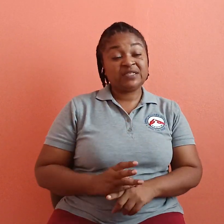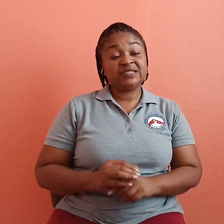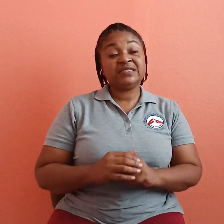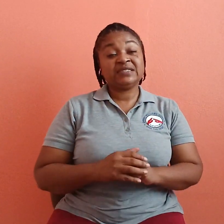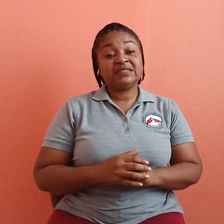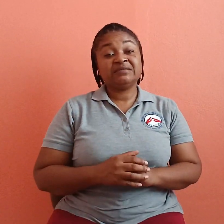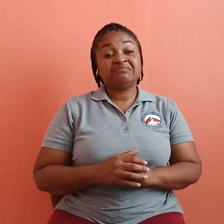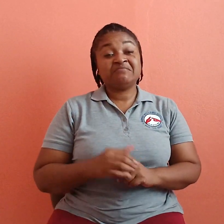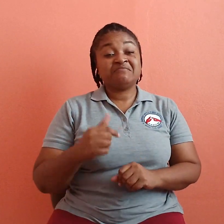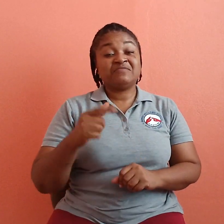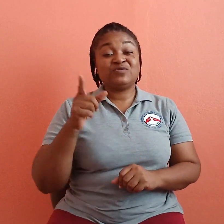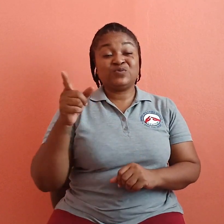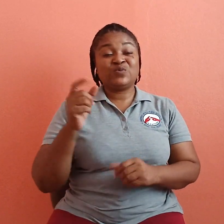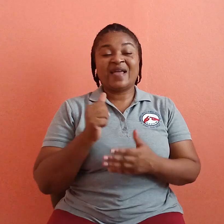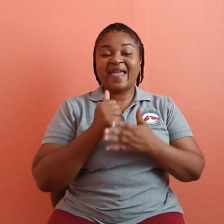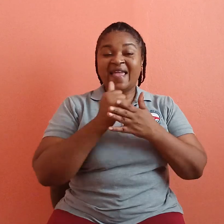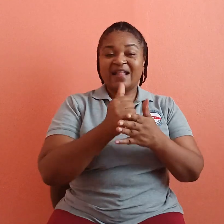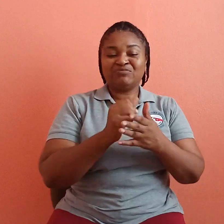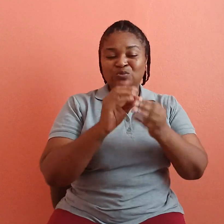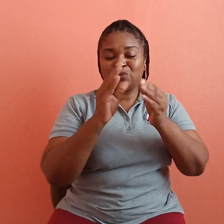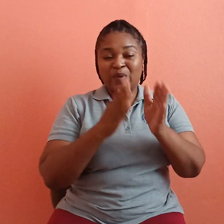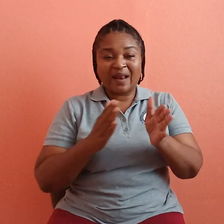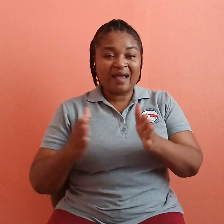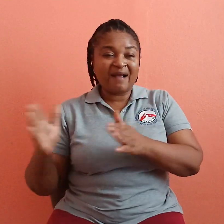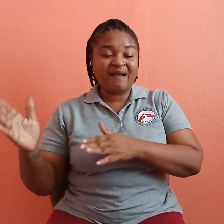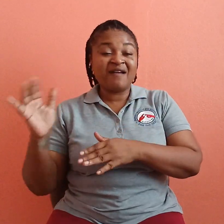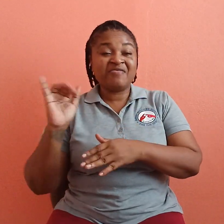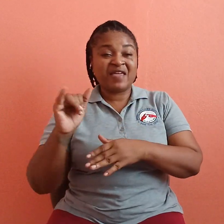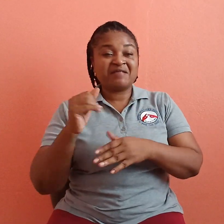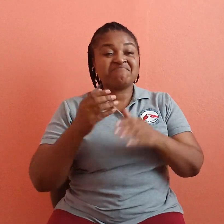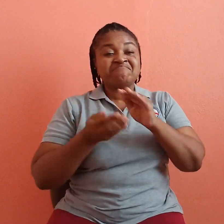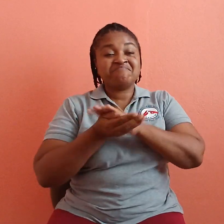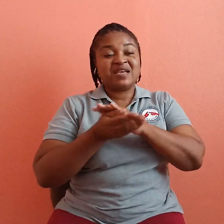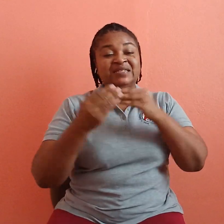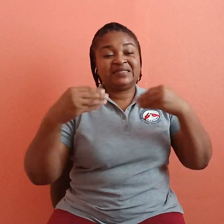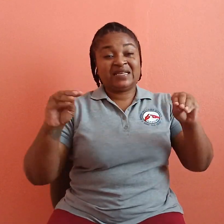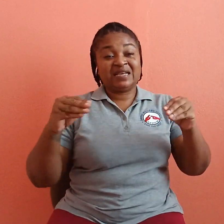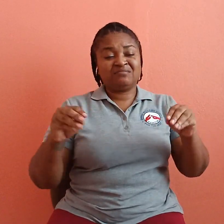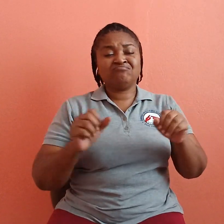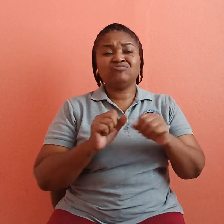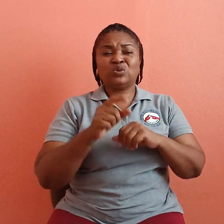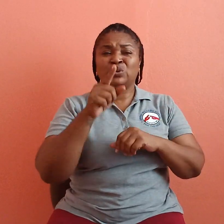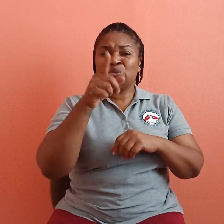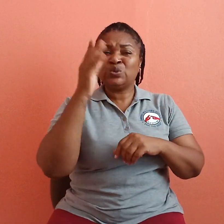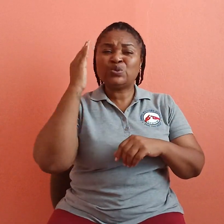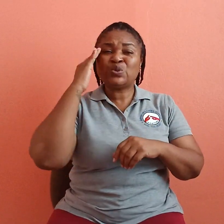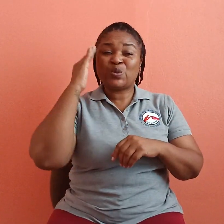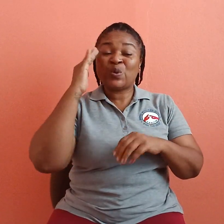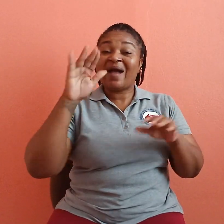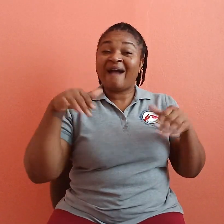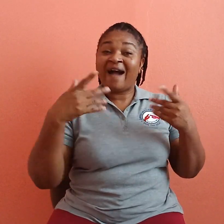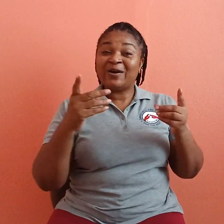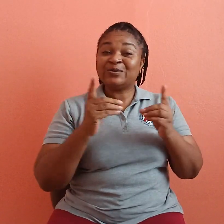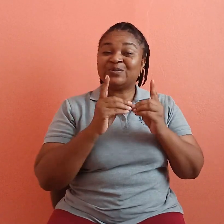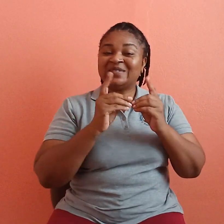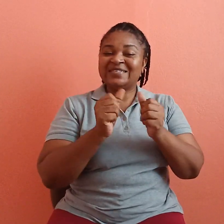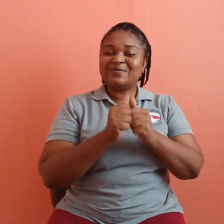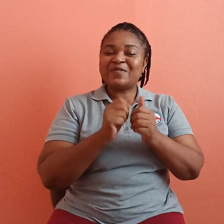And you helped to organize that. So you know how to handle projects on